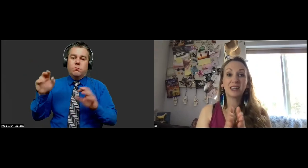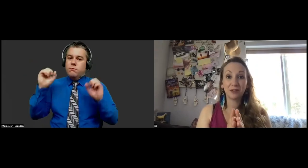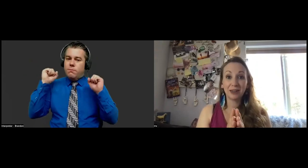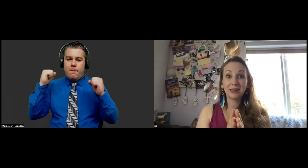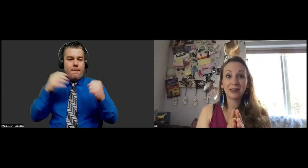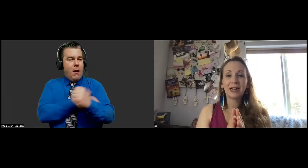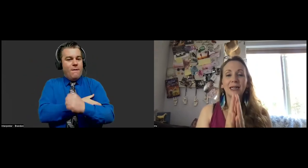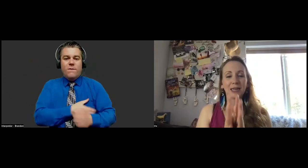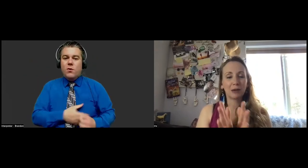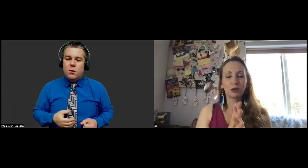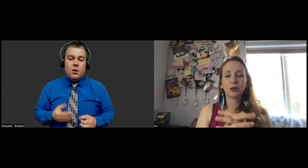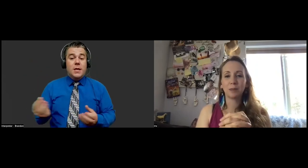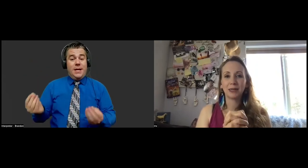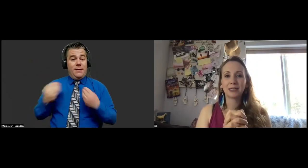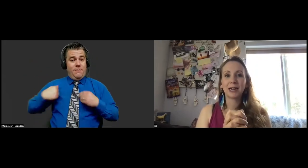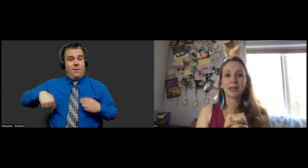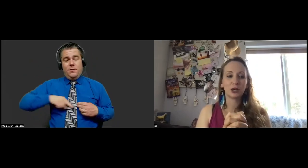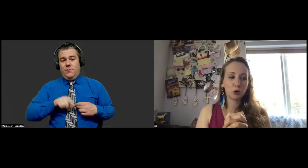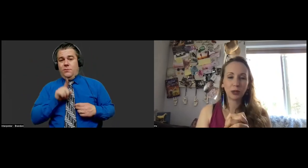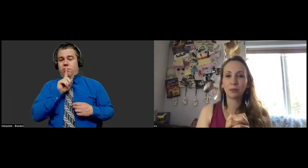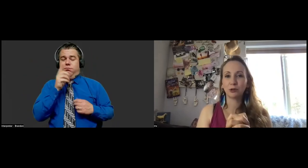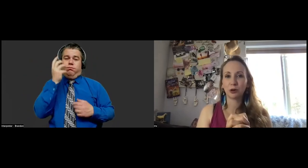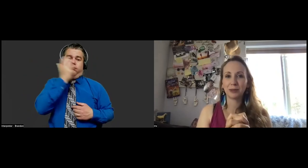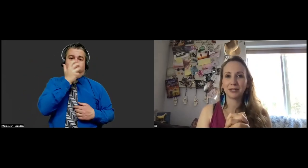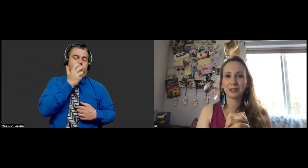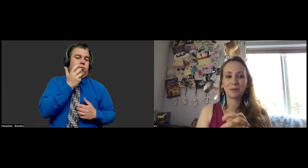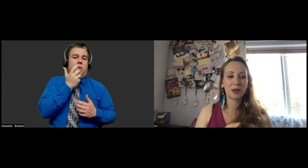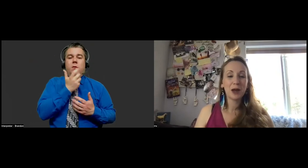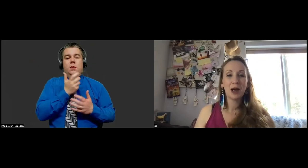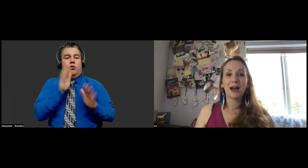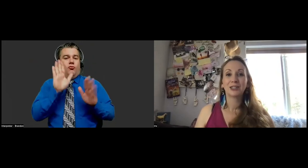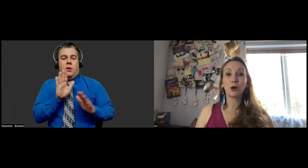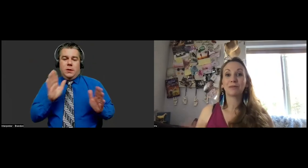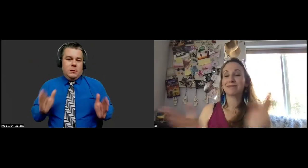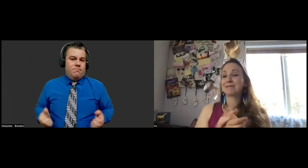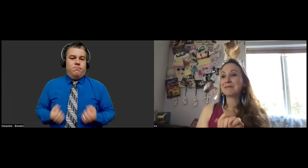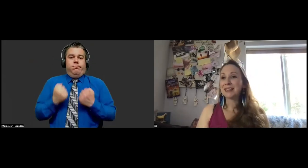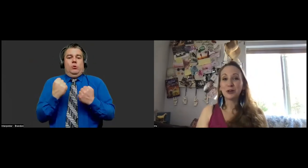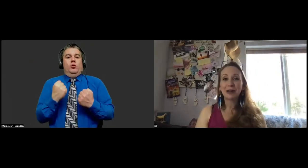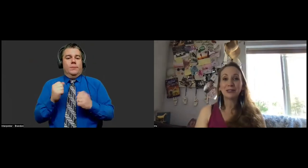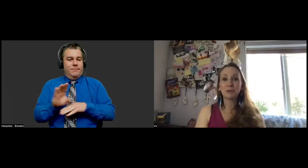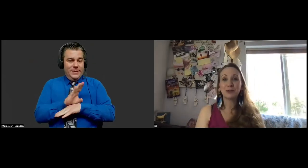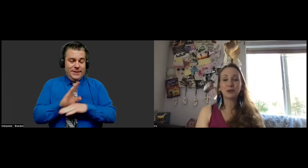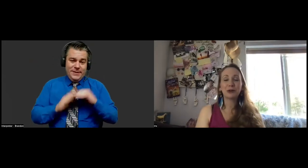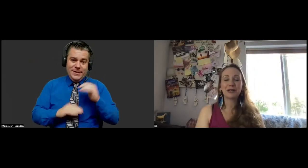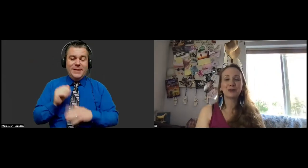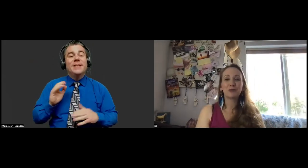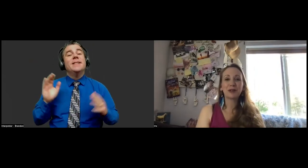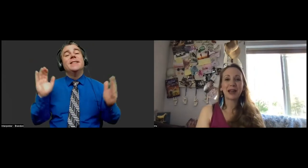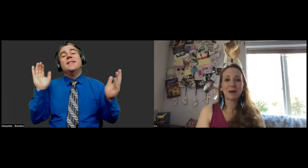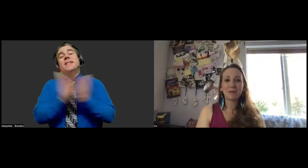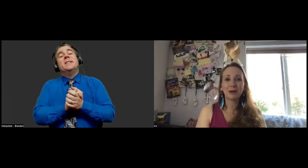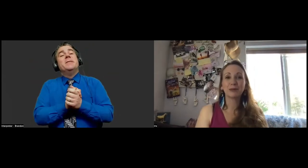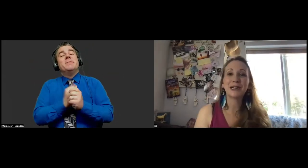have been given is absolutely amazing and can totally bolster our business. So thank you guys so much for joining us for